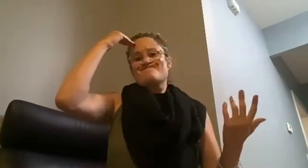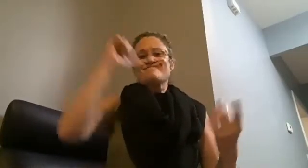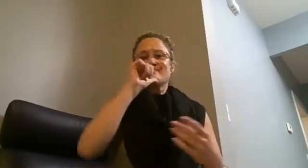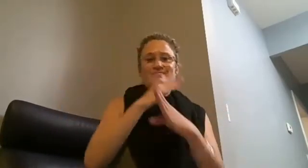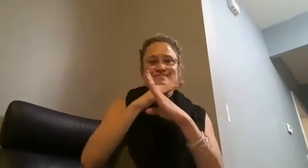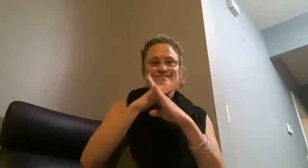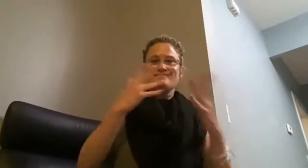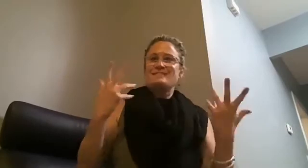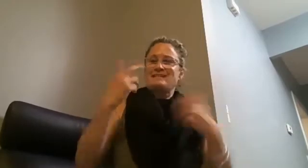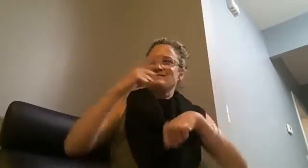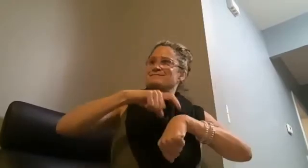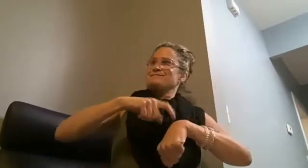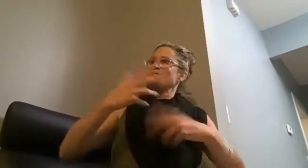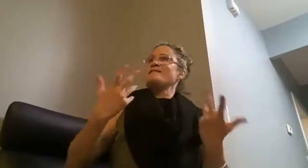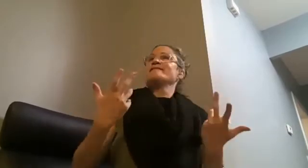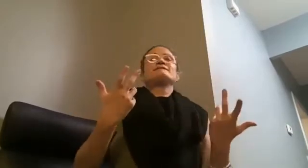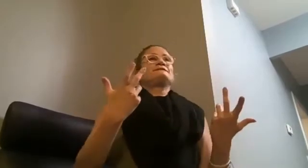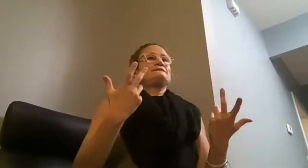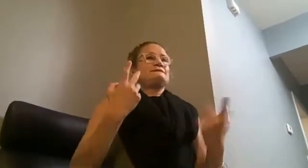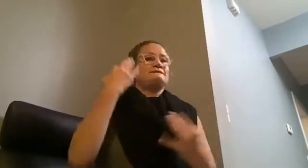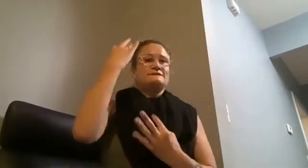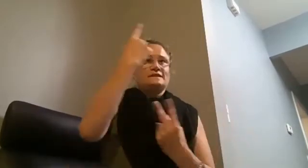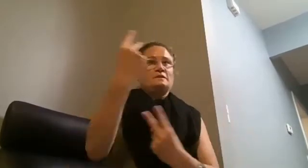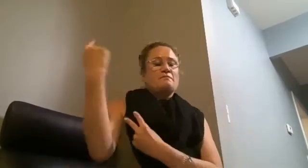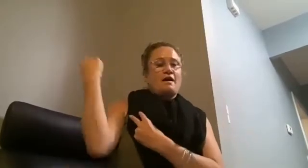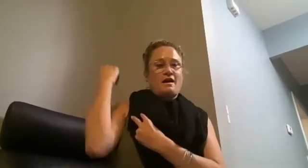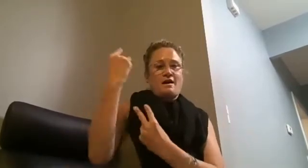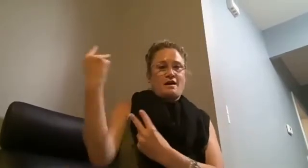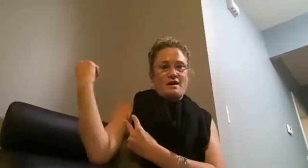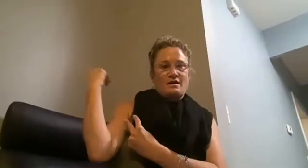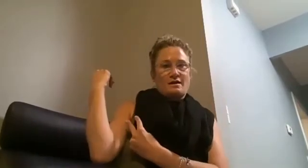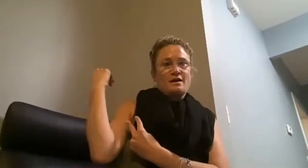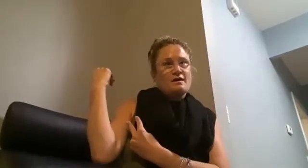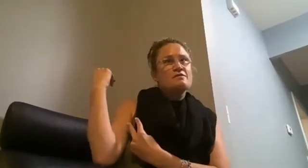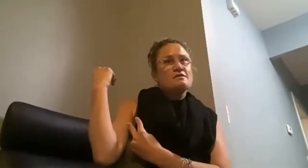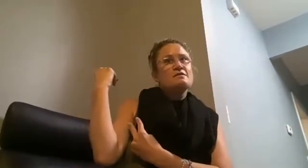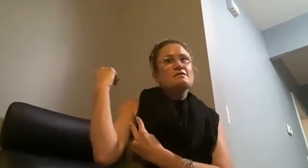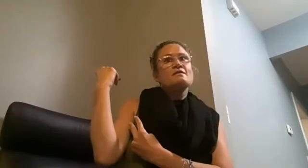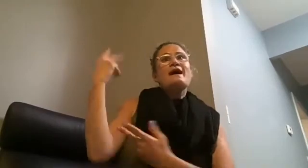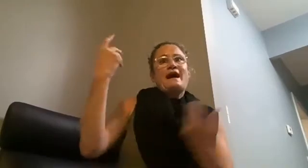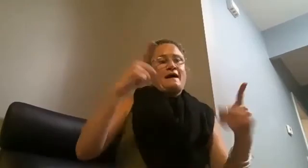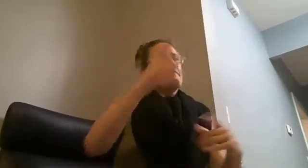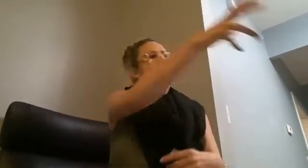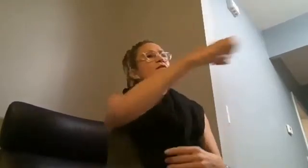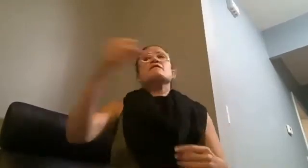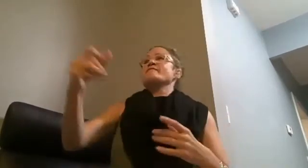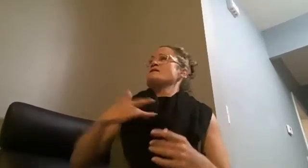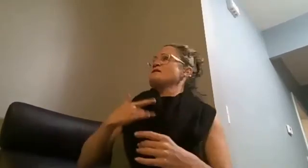of time, I started nostalgically thinking back on those captors and having these like feelings of like, oh, I miss those guys. What a great